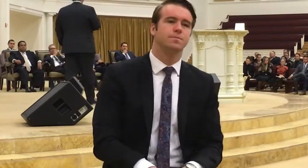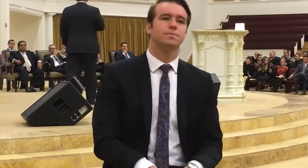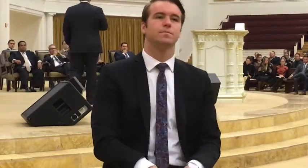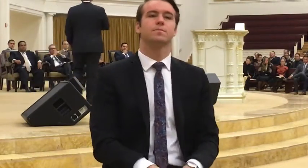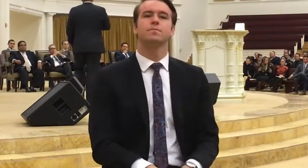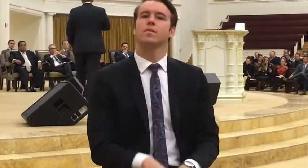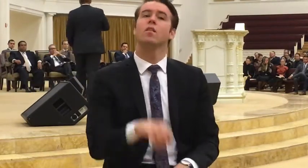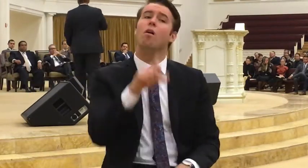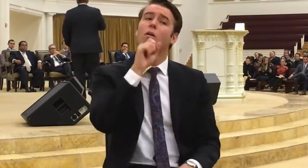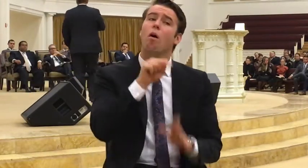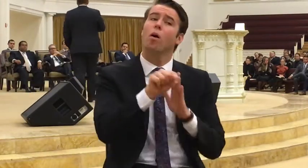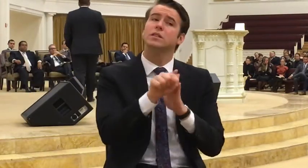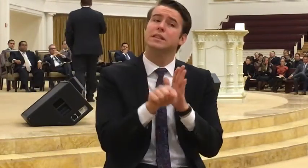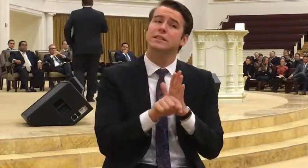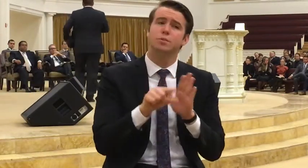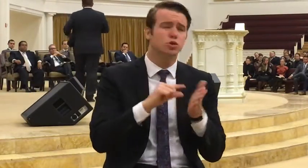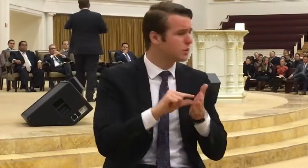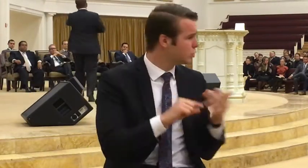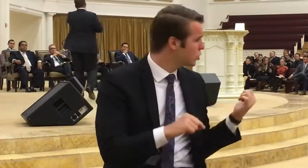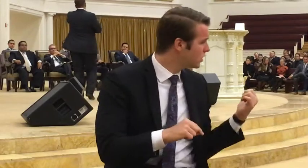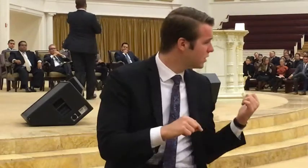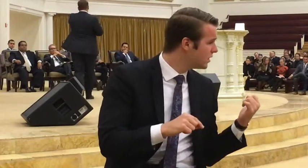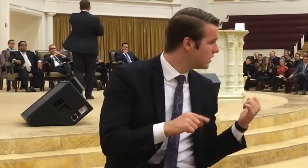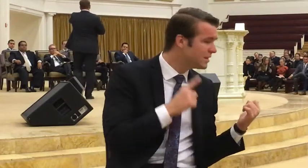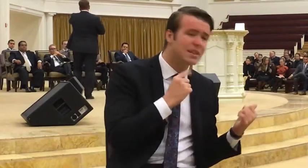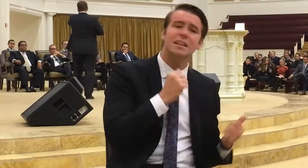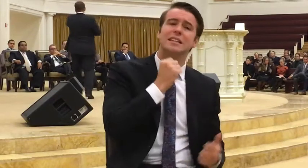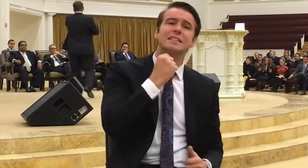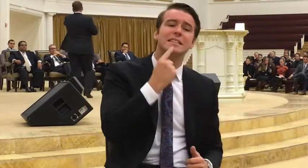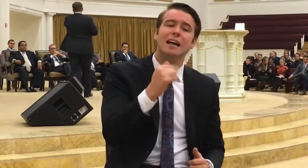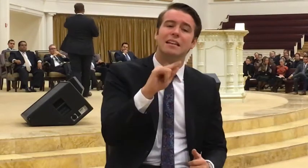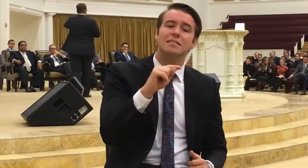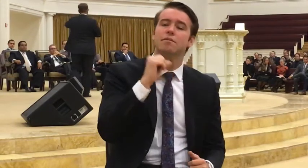What's that Old Testament scripture, Dad? He said, tell it not in Gath.